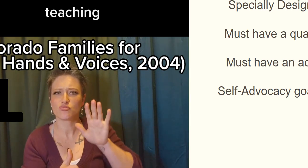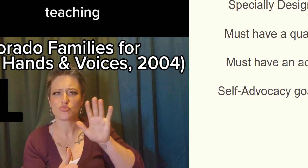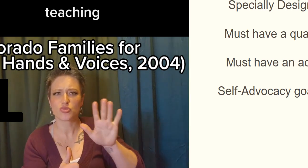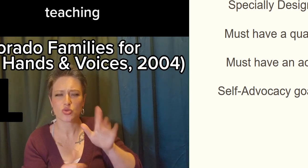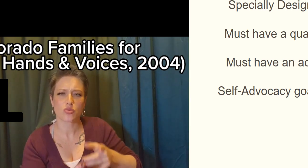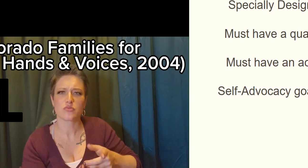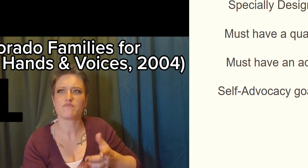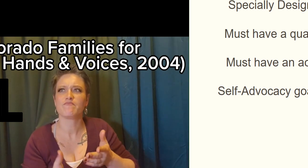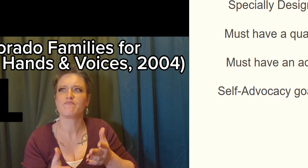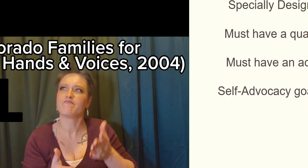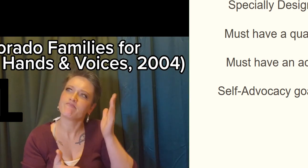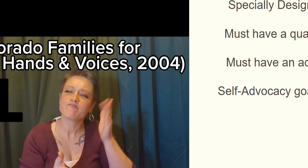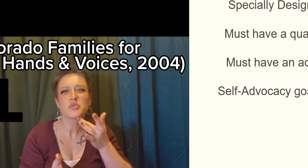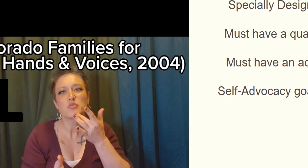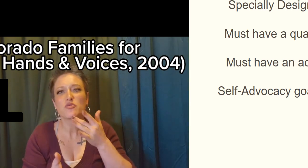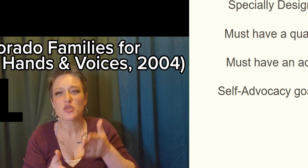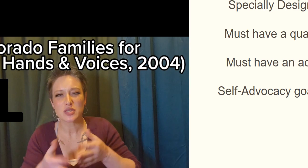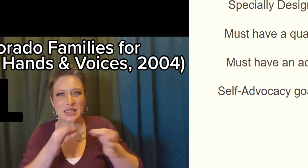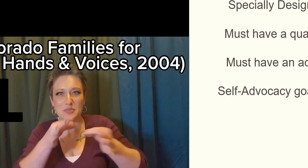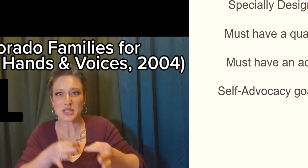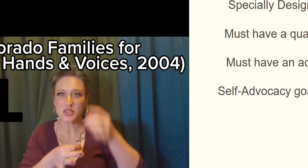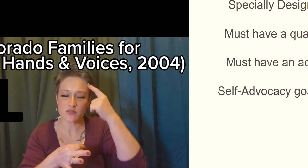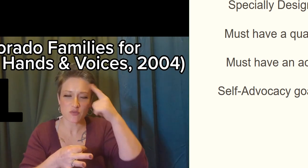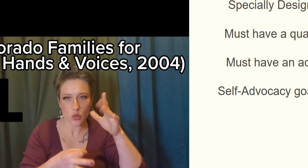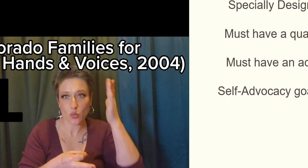teaching, and figuring out